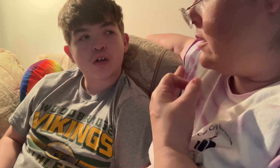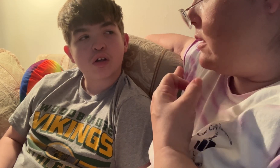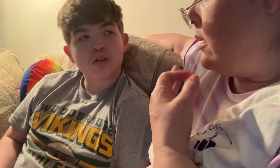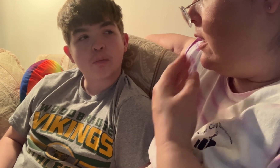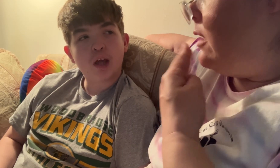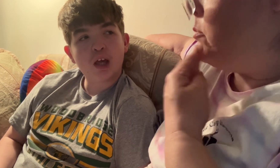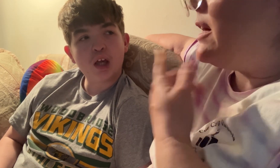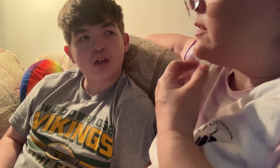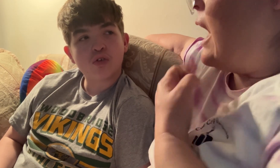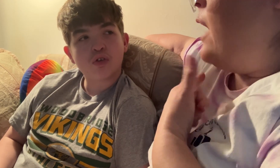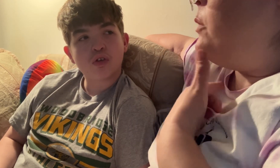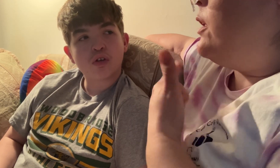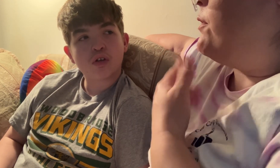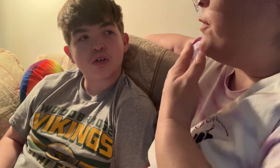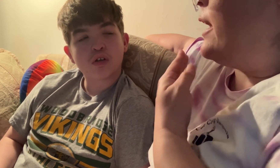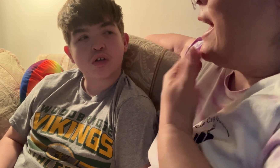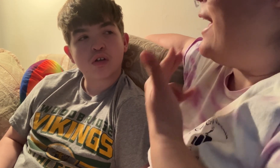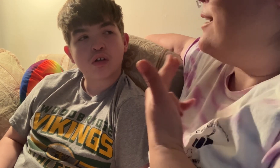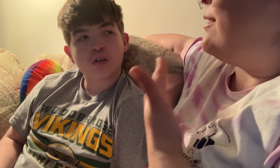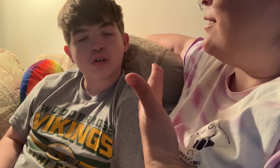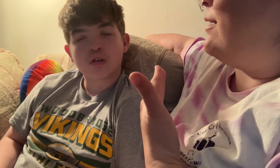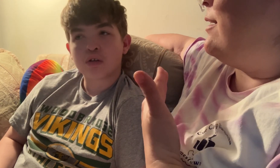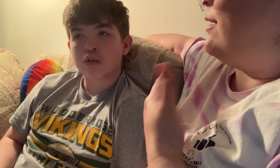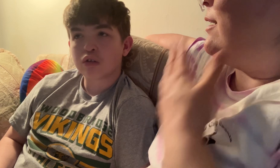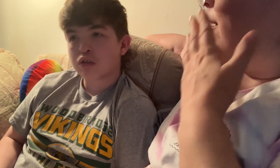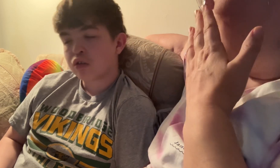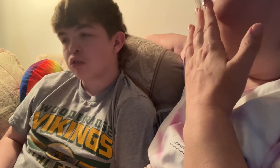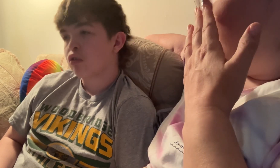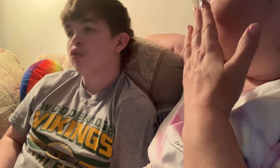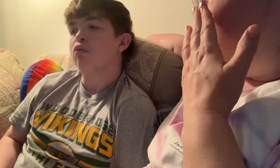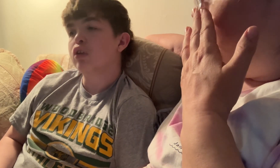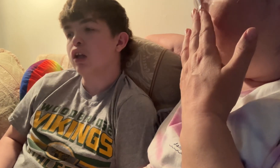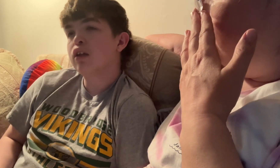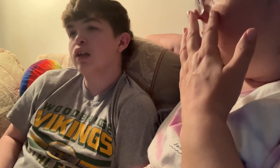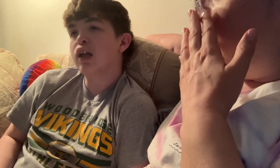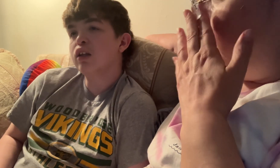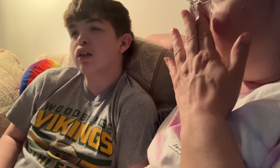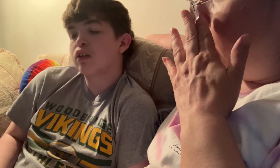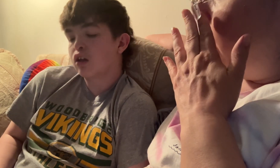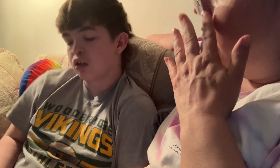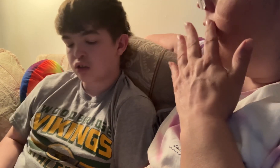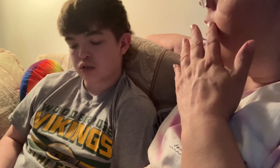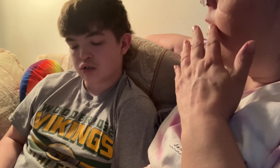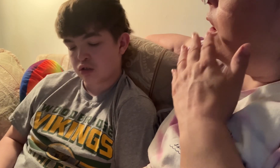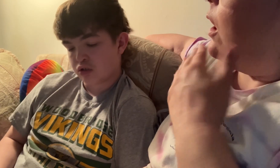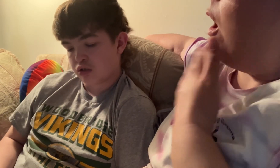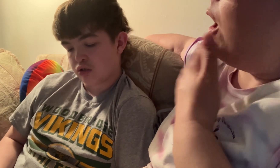The page. Because I will forget. Well, then the sentence.